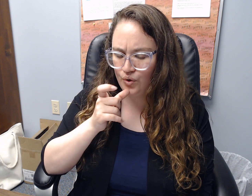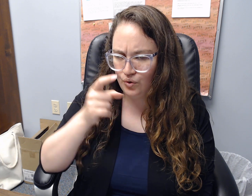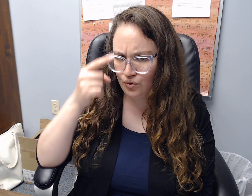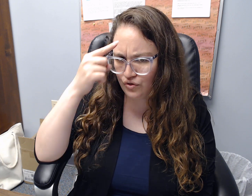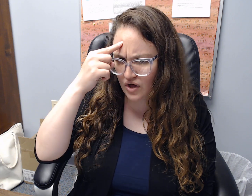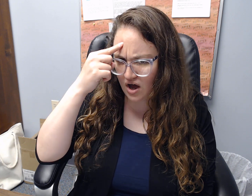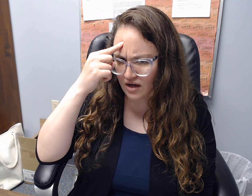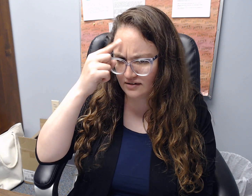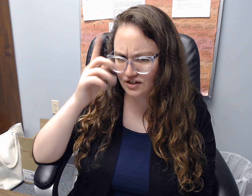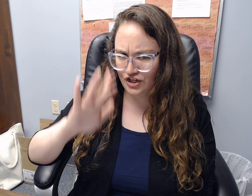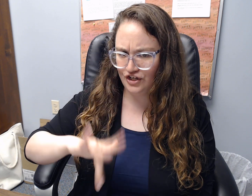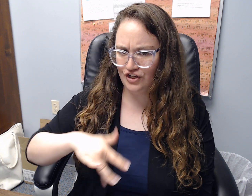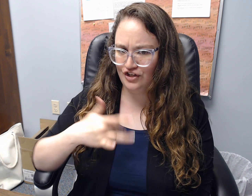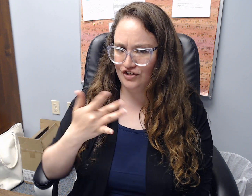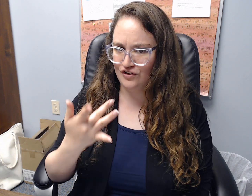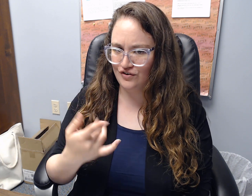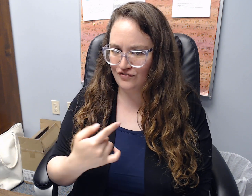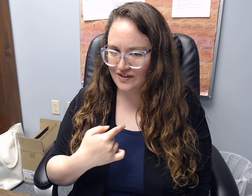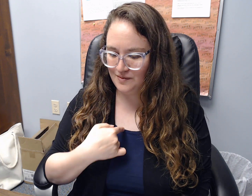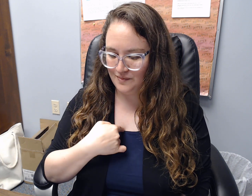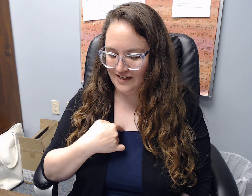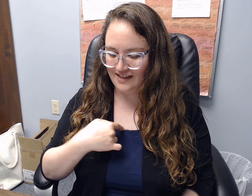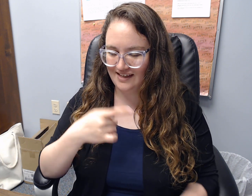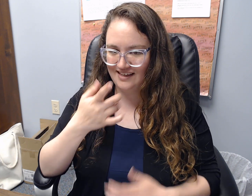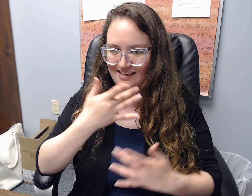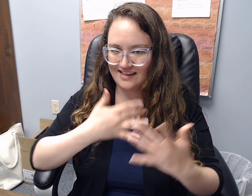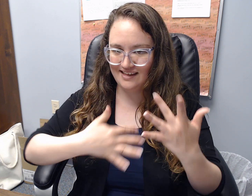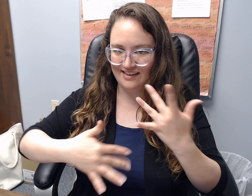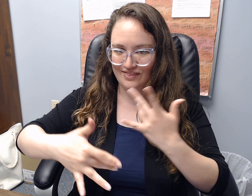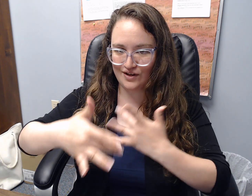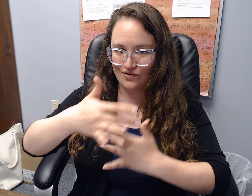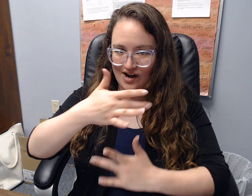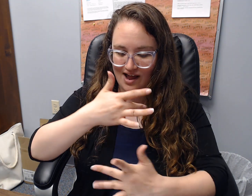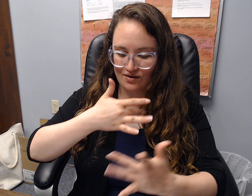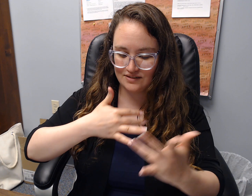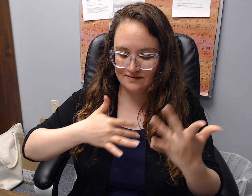Who thought you'd feel me in the crowd?